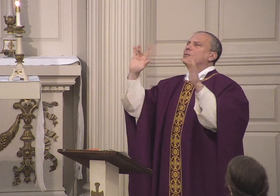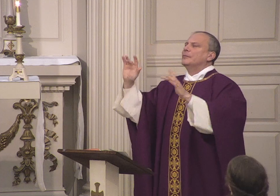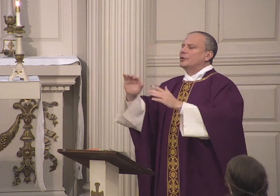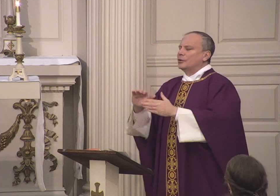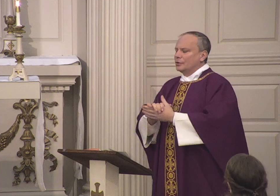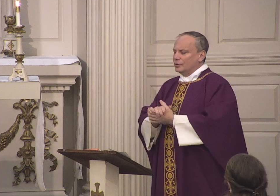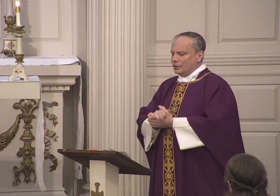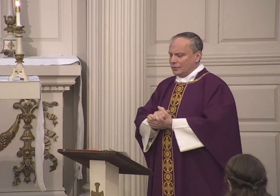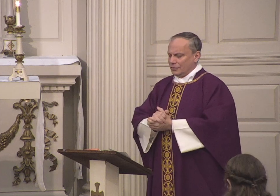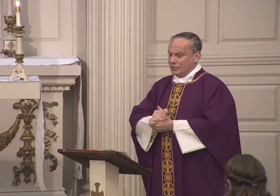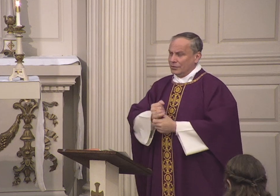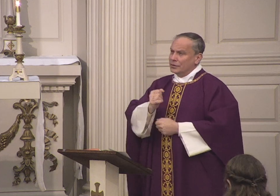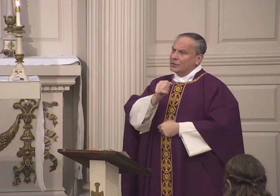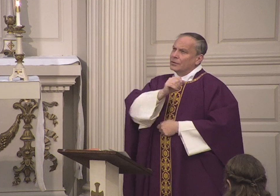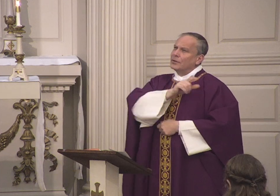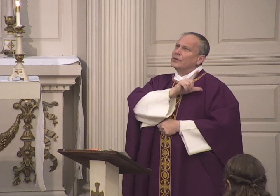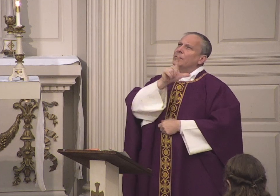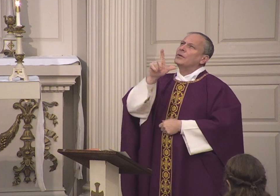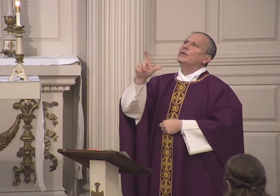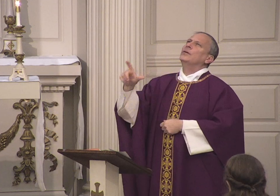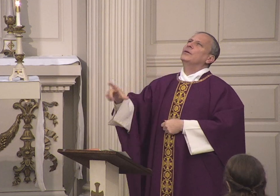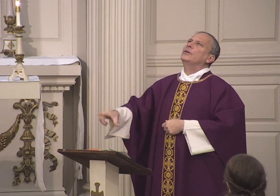Christ, have mercy.